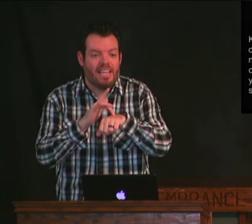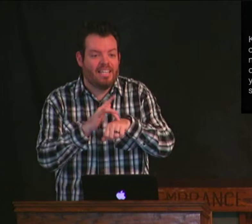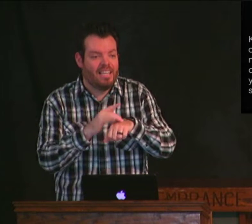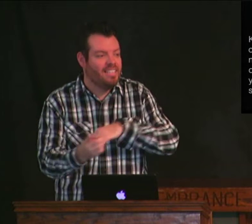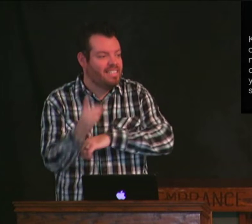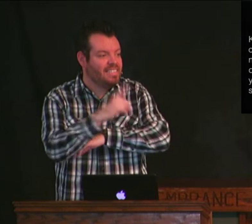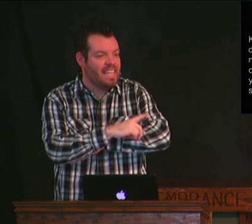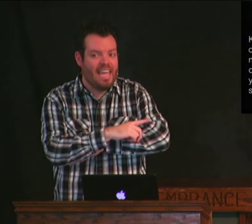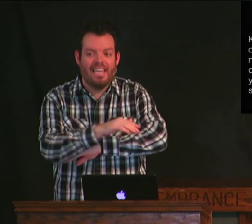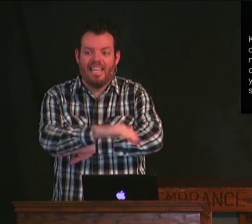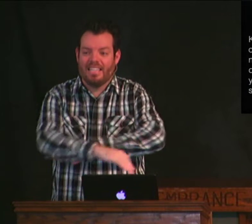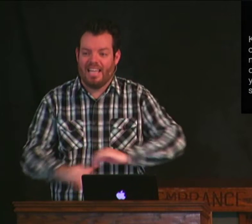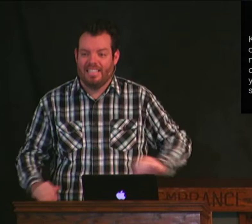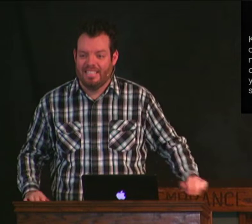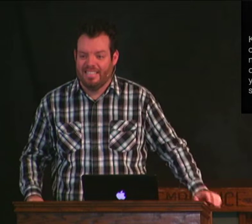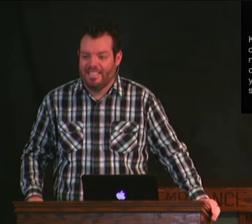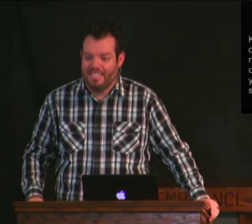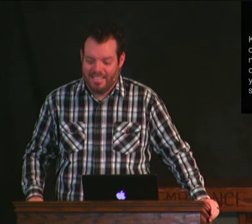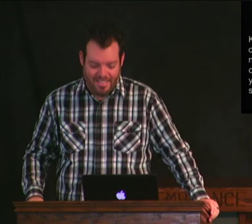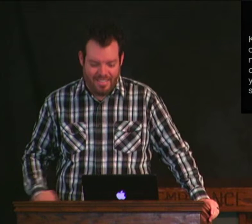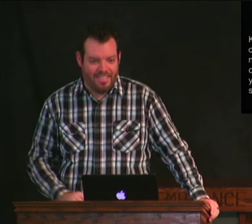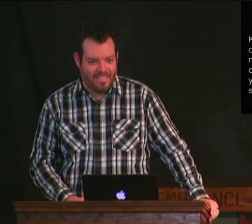Meditating day and night.